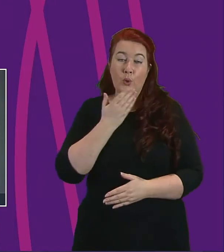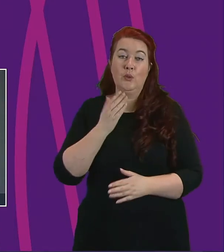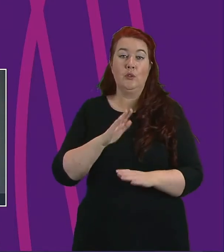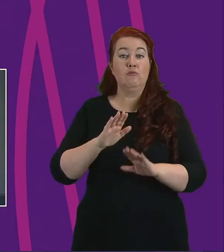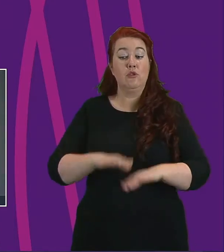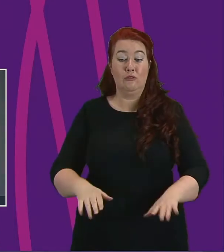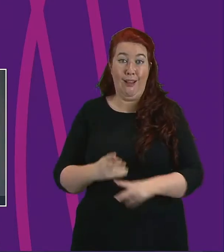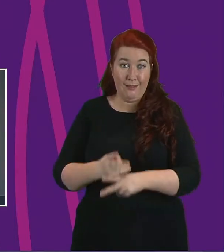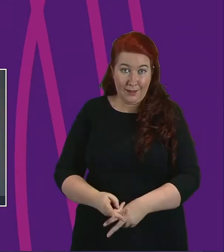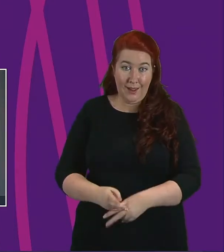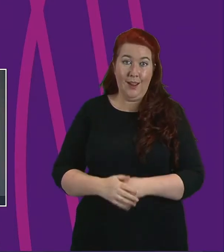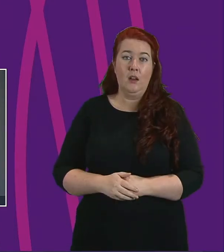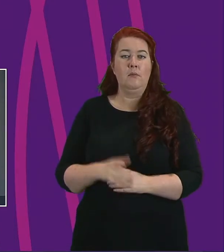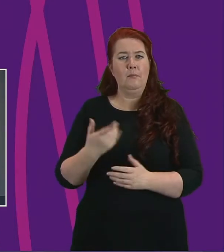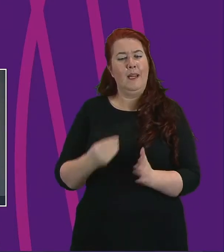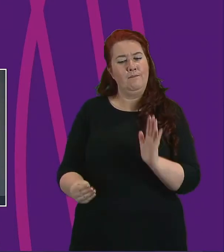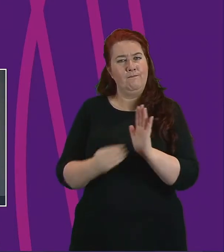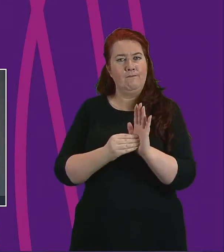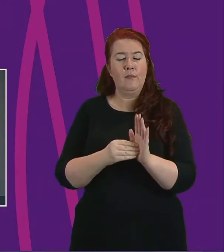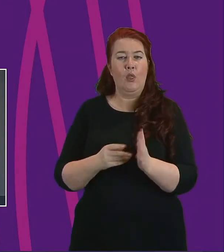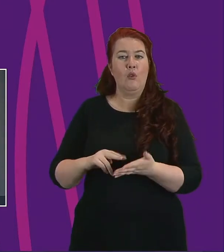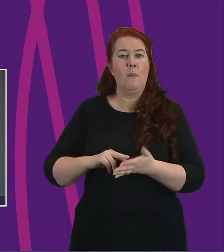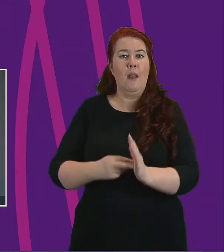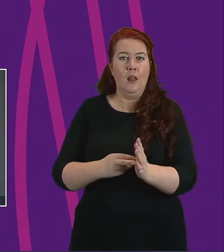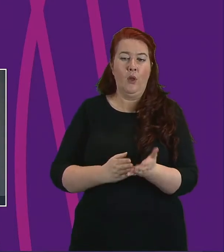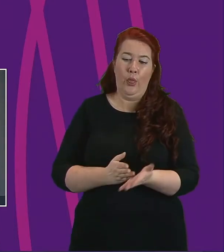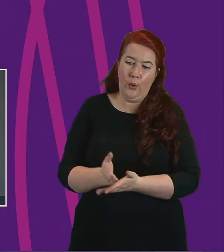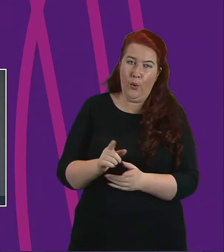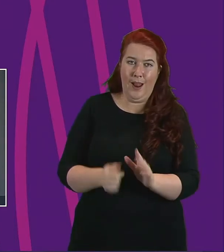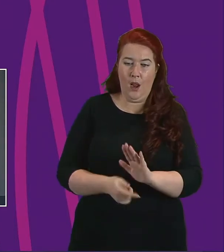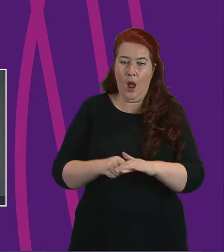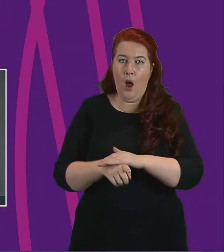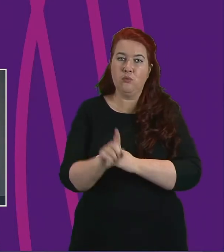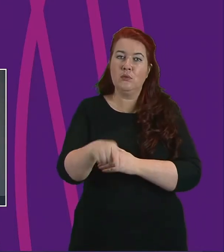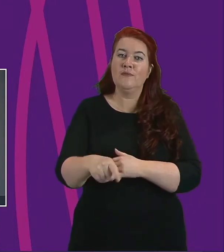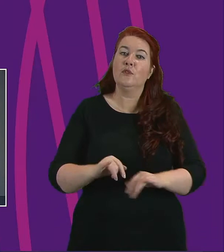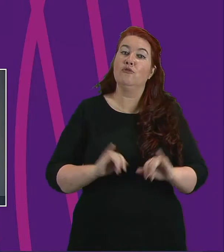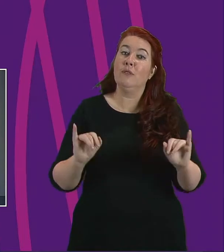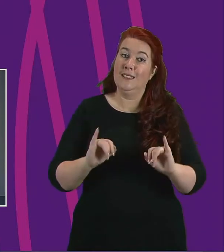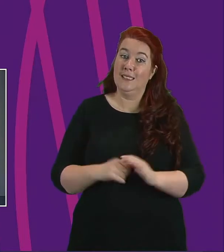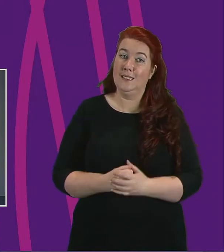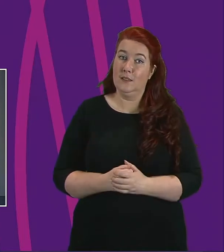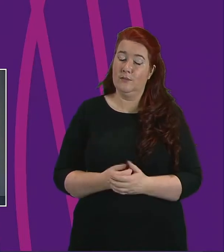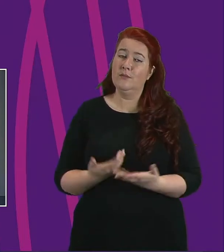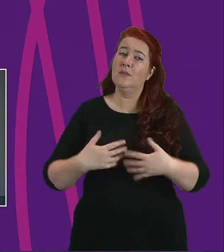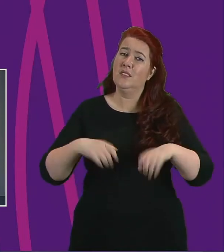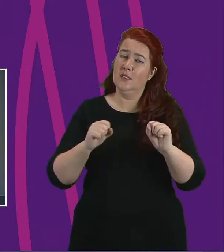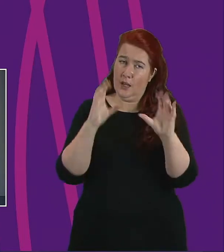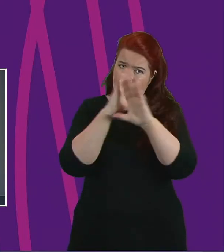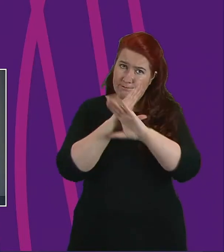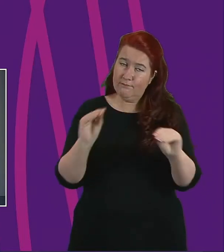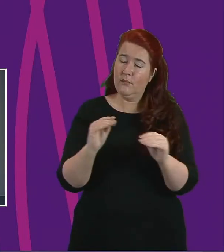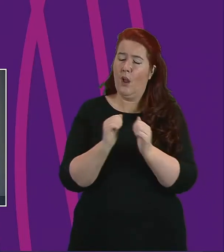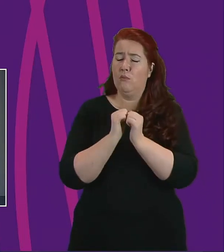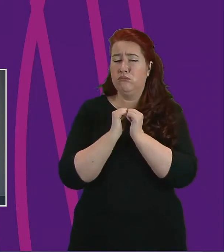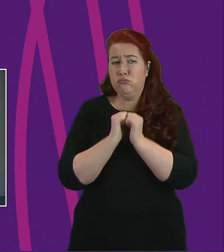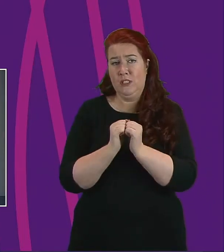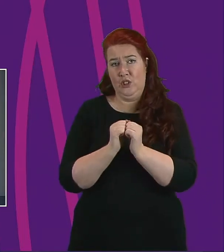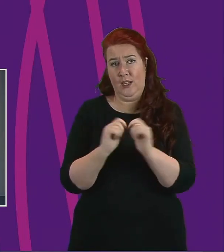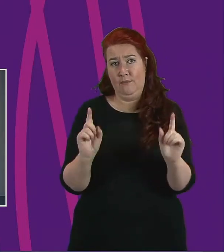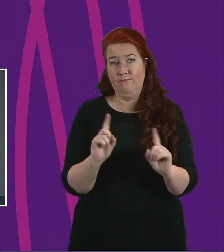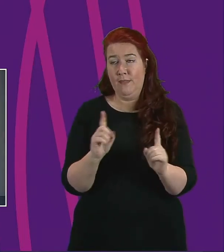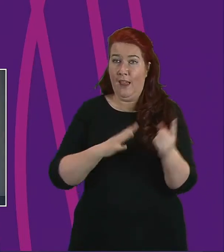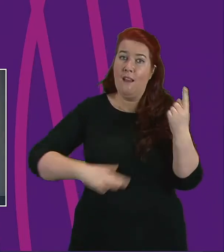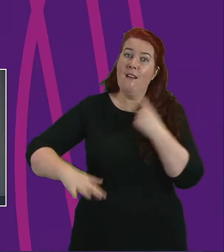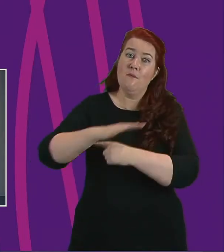out in Scotland's route map through and out of the crisis. I would like to start by expressing my appreciation to all those within the